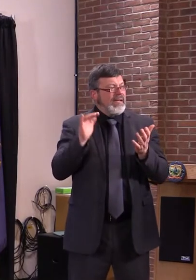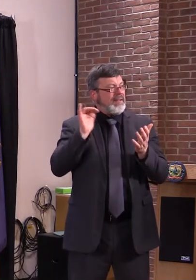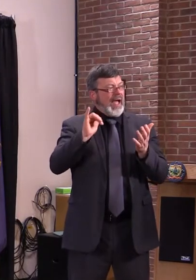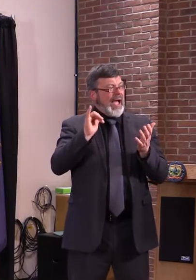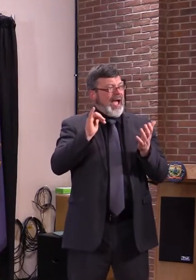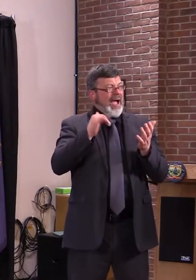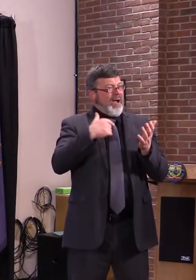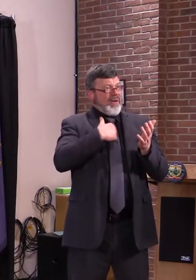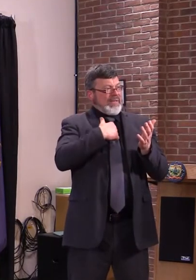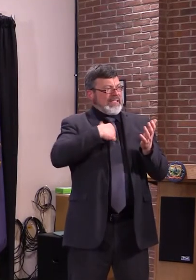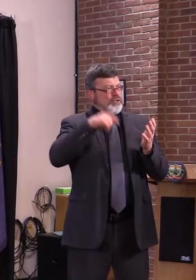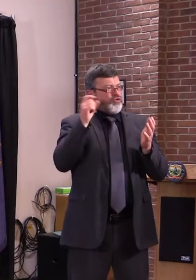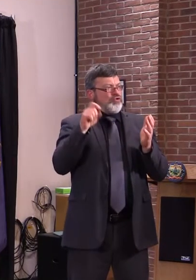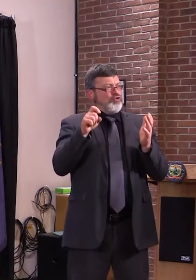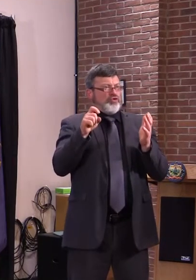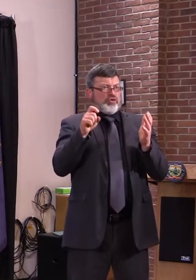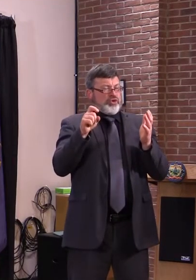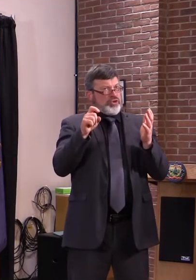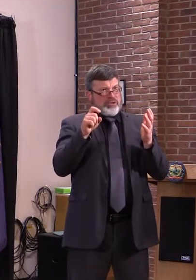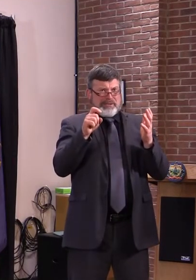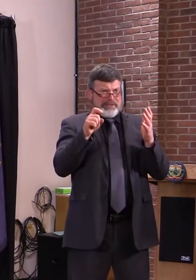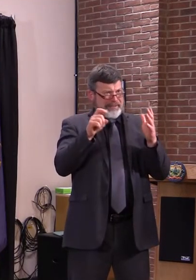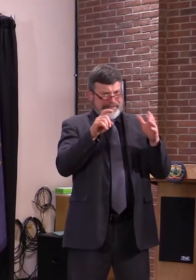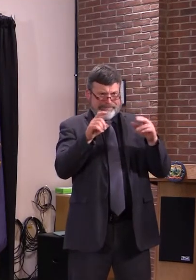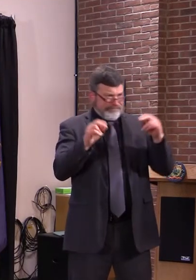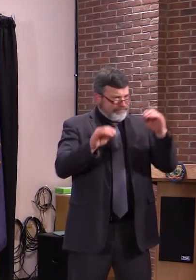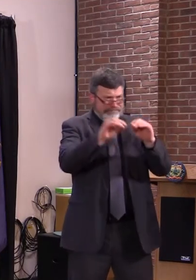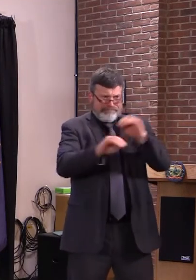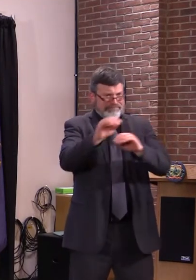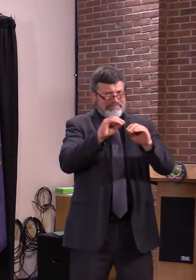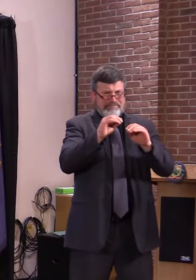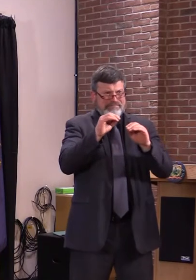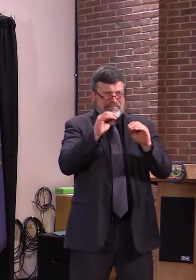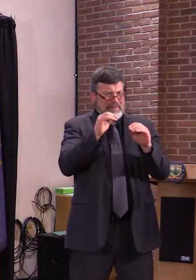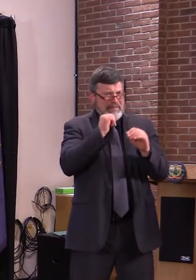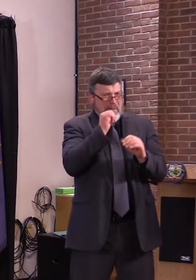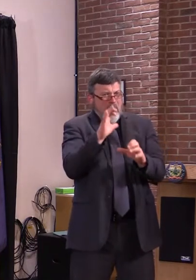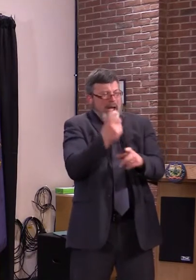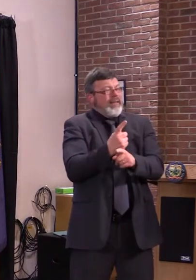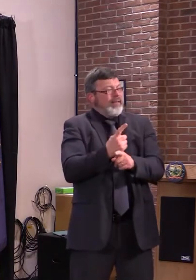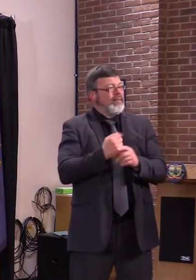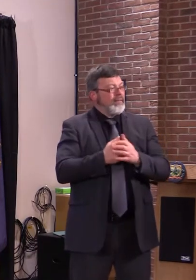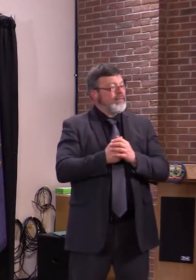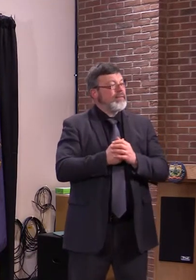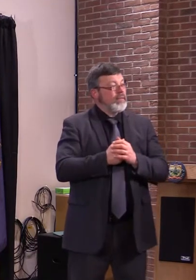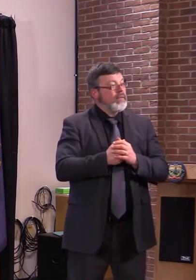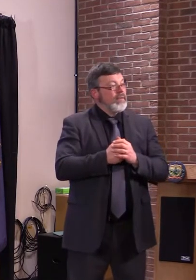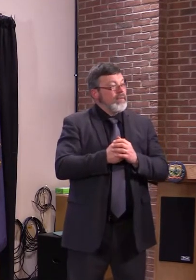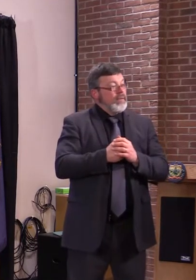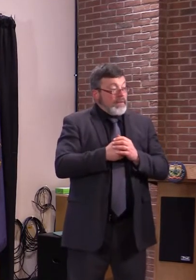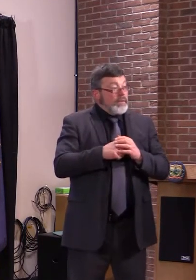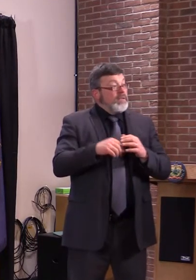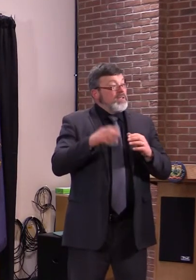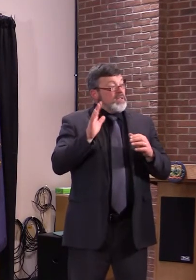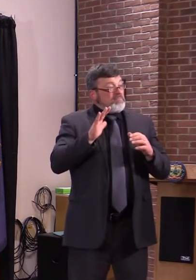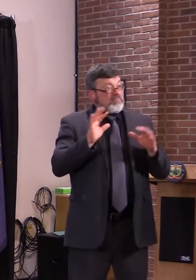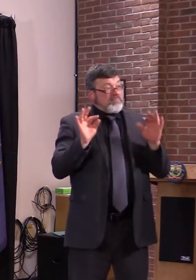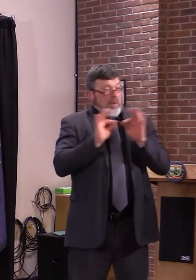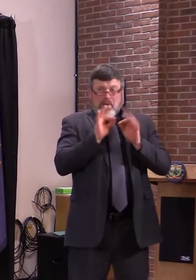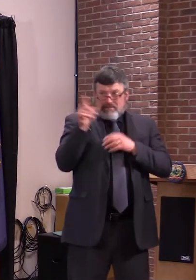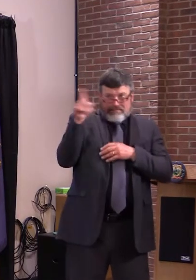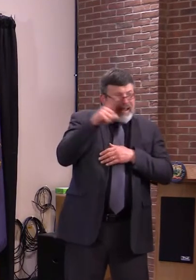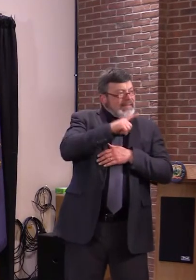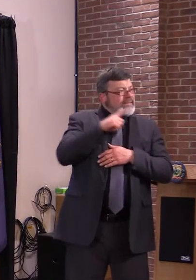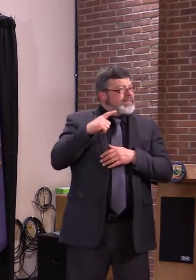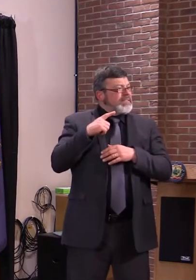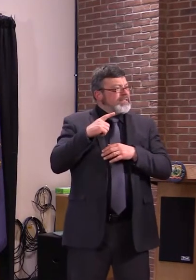the budget. And perhaps most importantly, as the governor mentioned, the legislature has made these